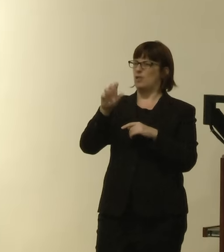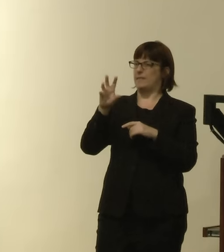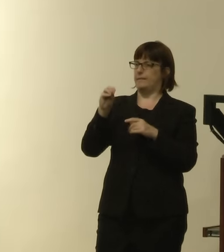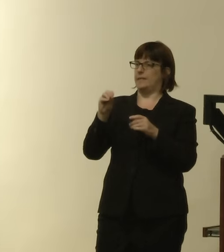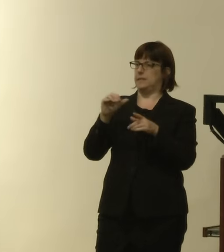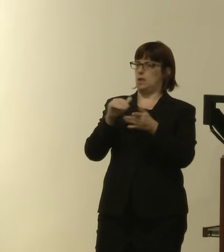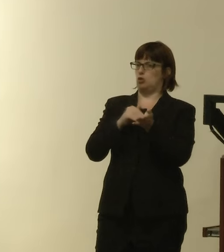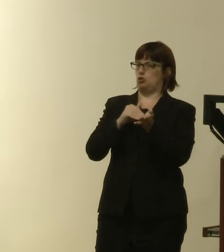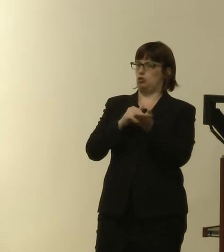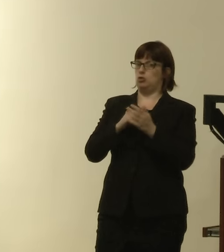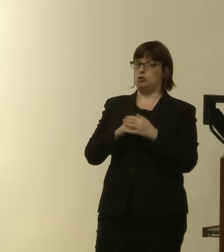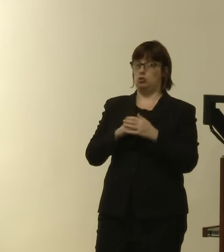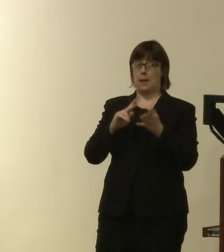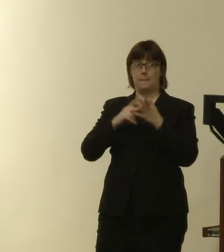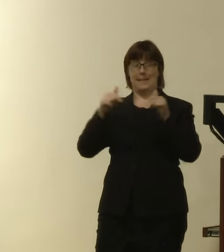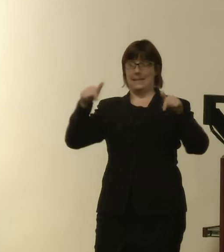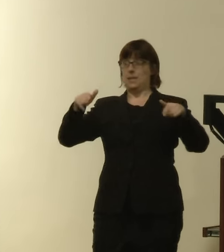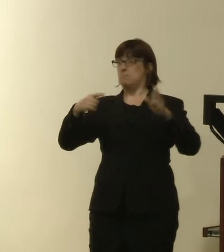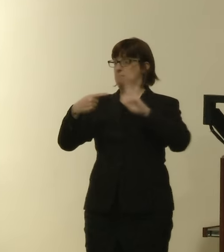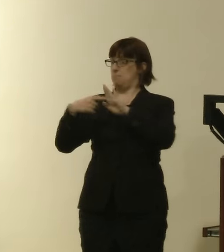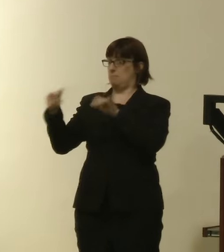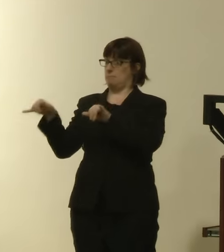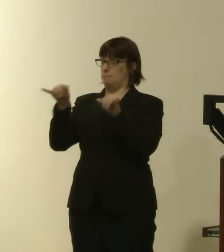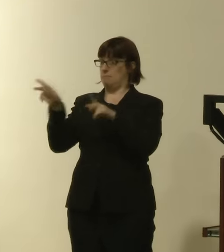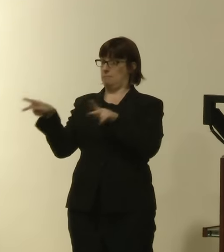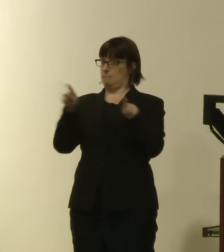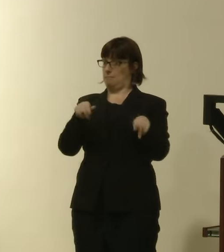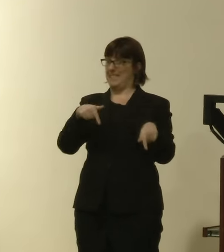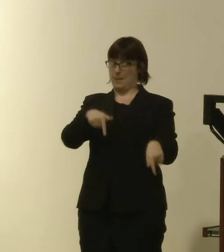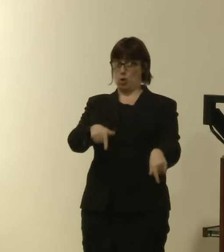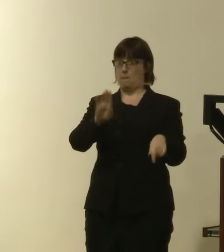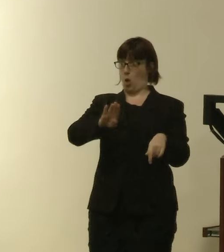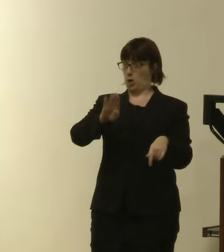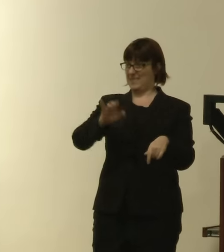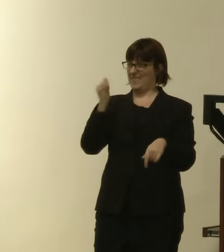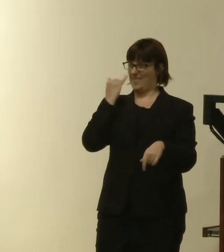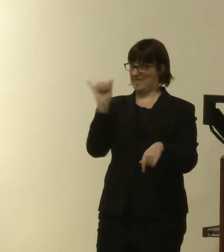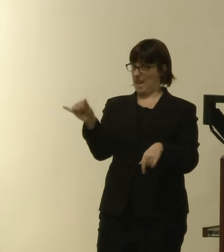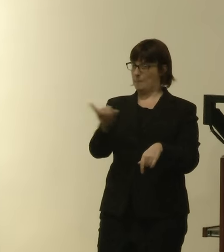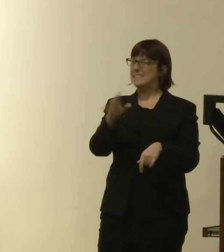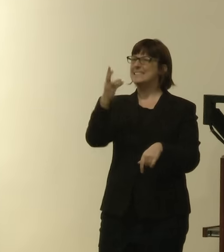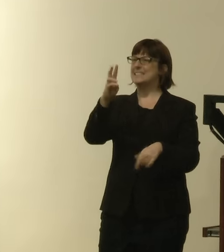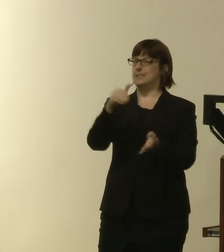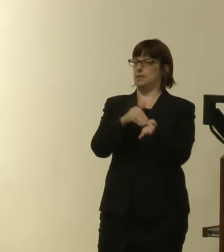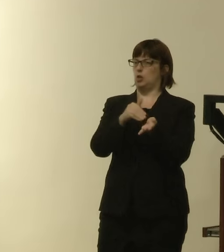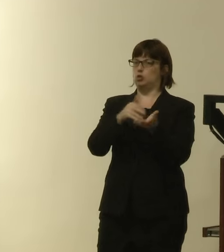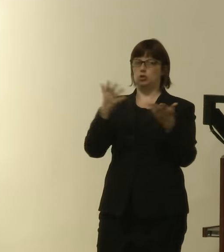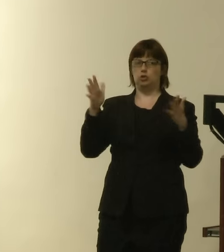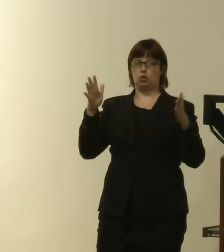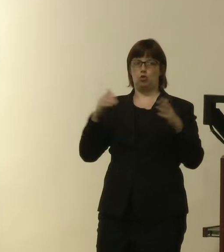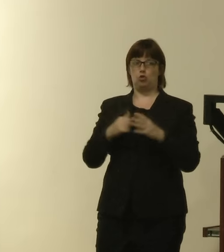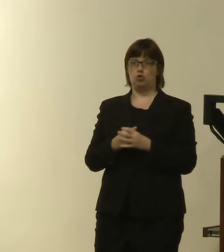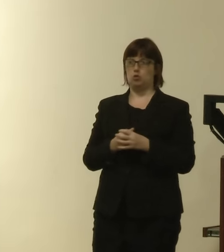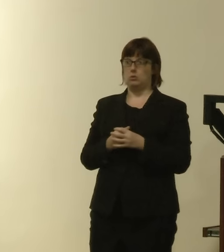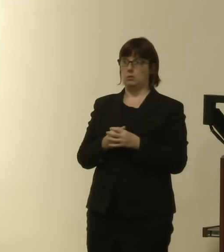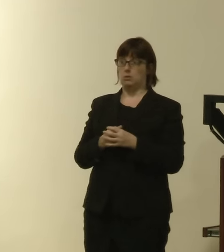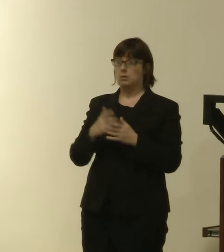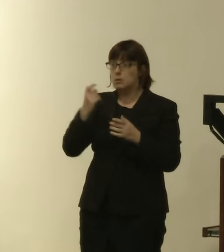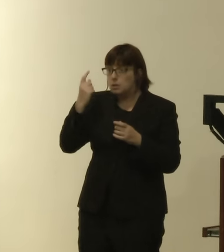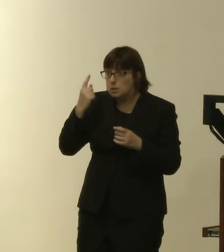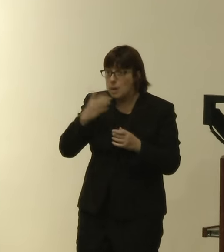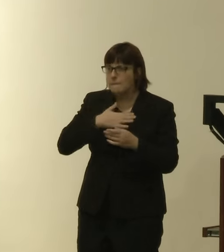that in the city of Boston, you have 16 doctors. I know I can't walk across